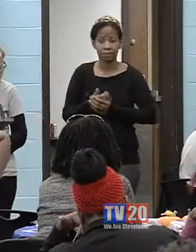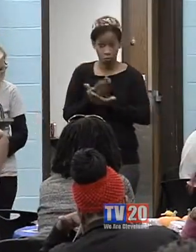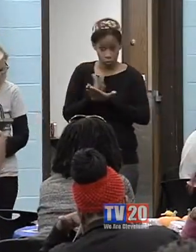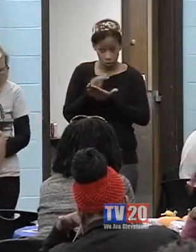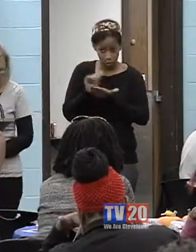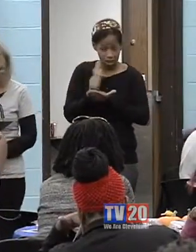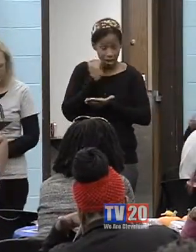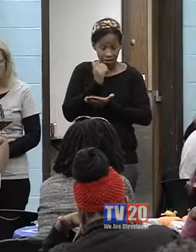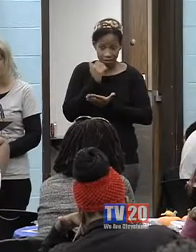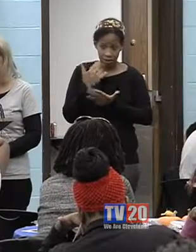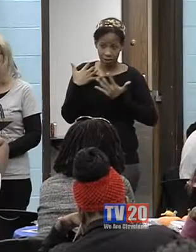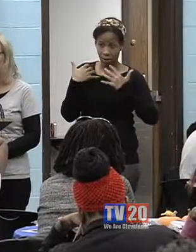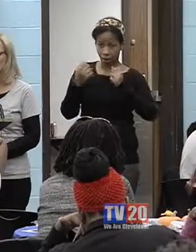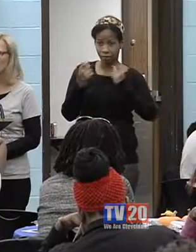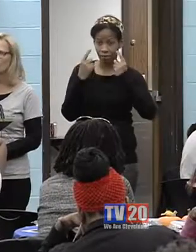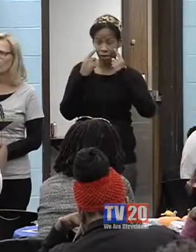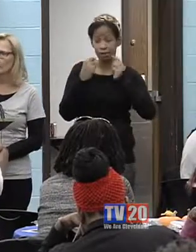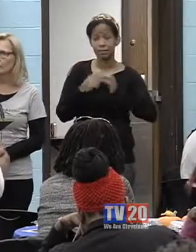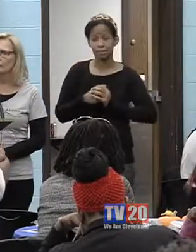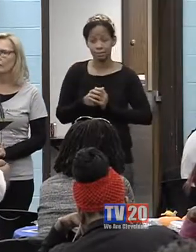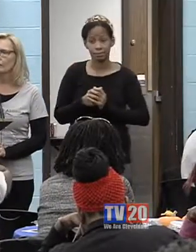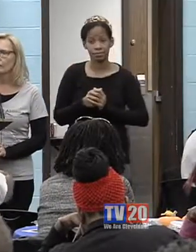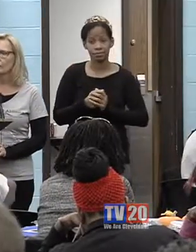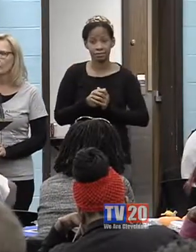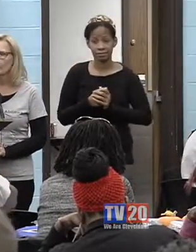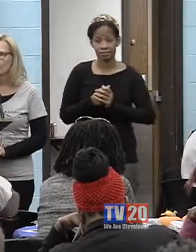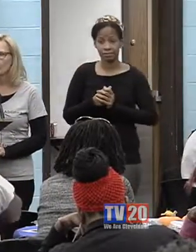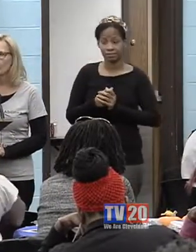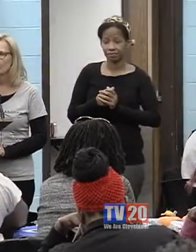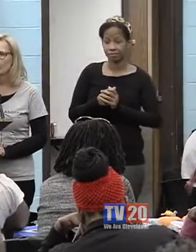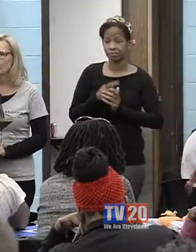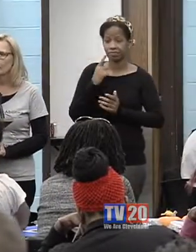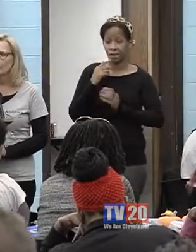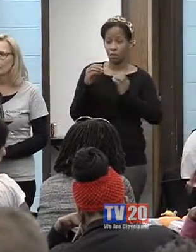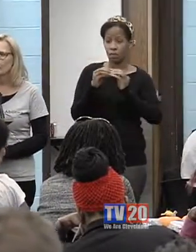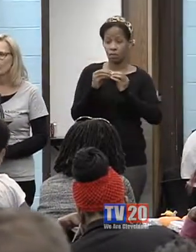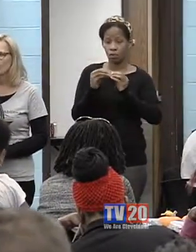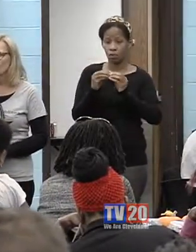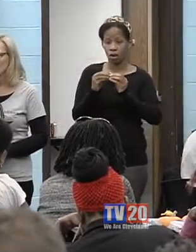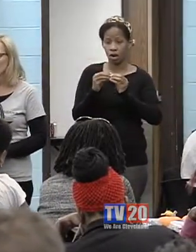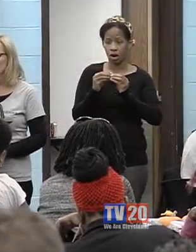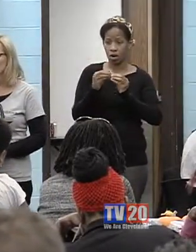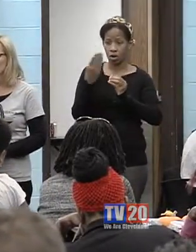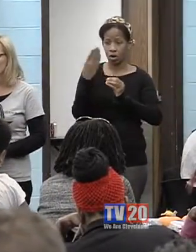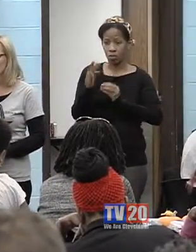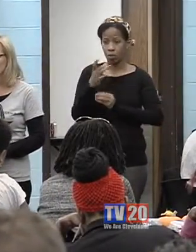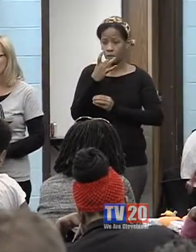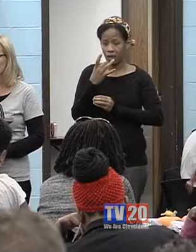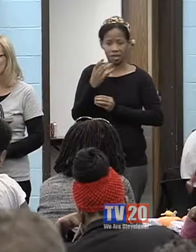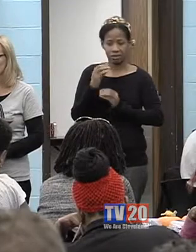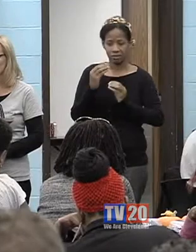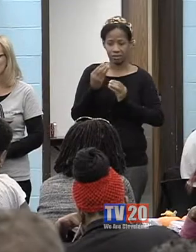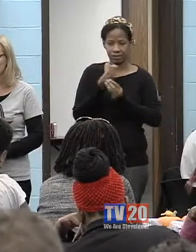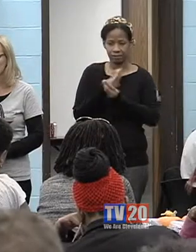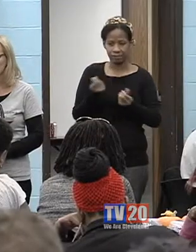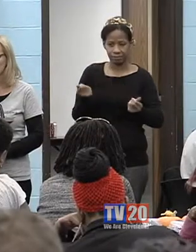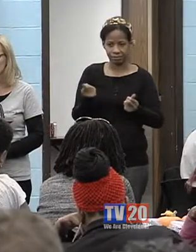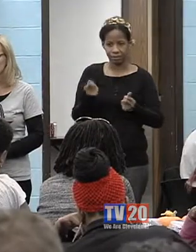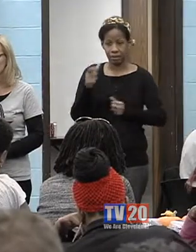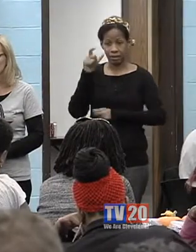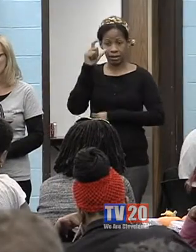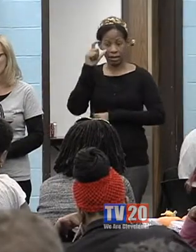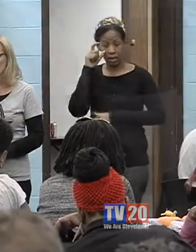soluble. That you have nothing in your eyes that will filter out blue light by itself. So it's either